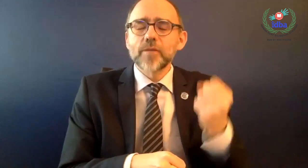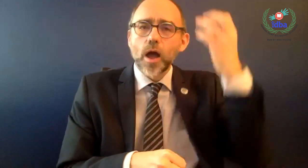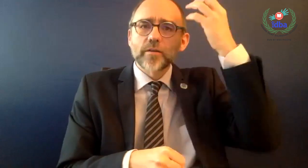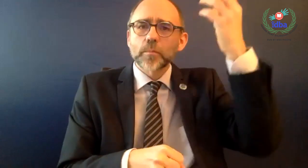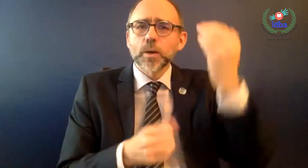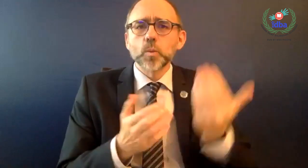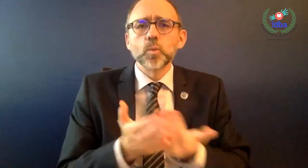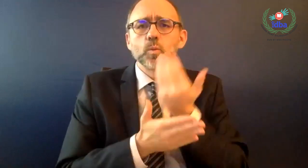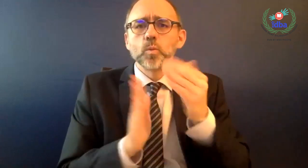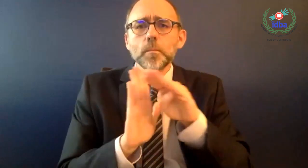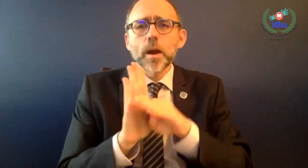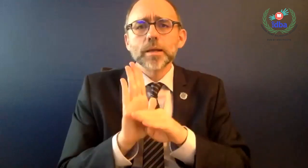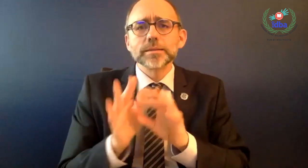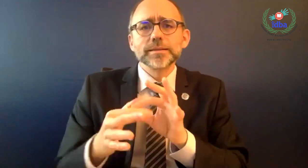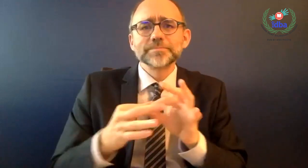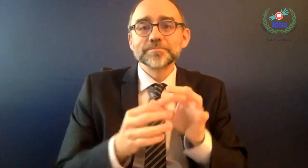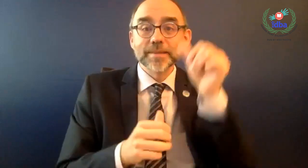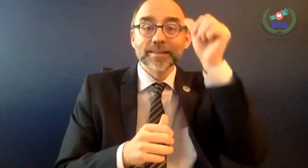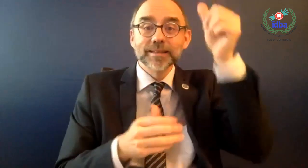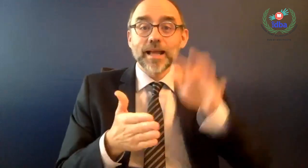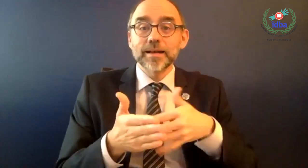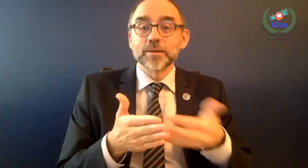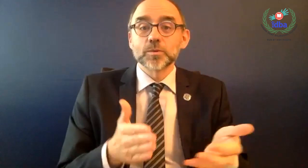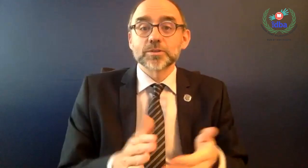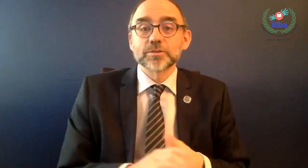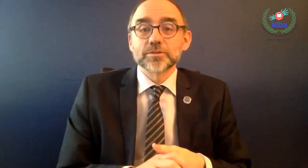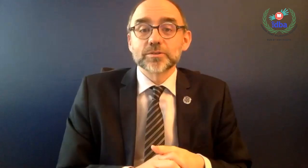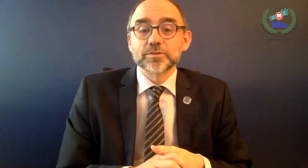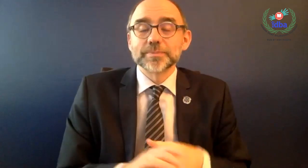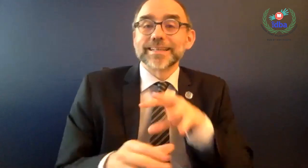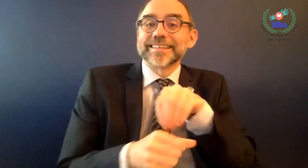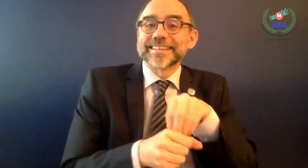In 2020, the government also has a policy